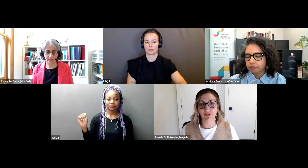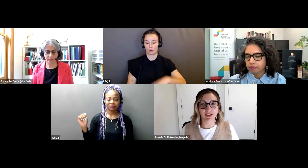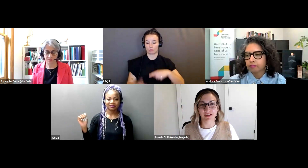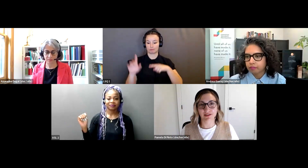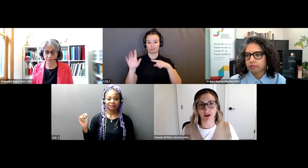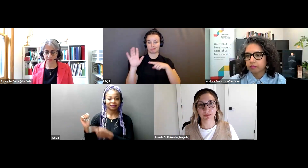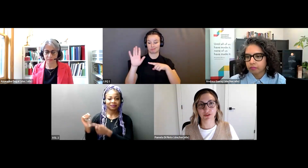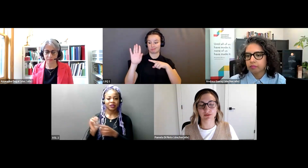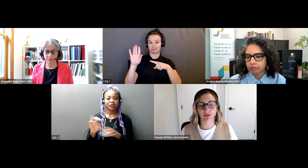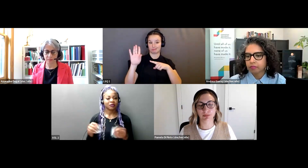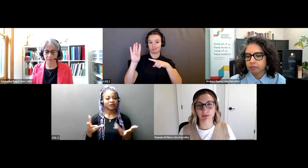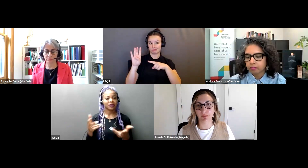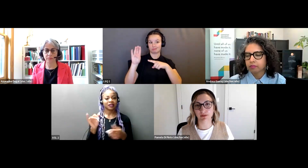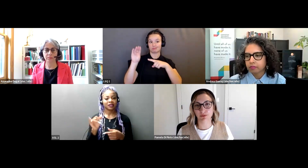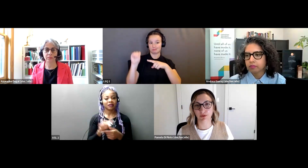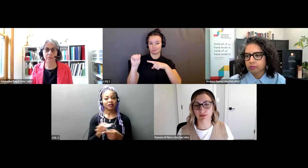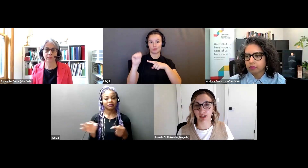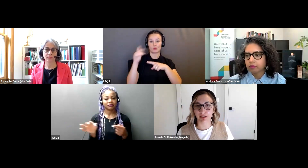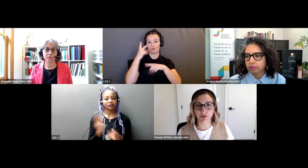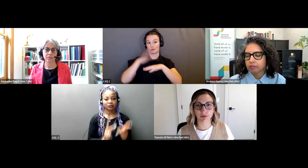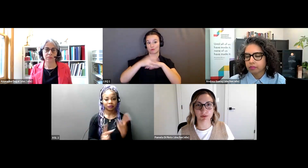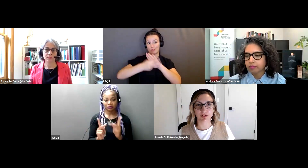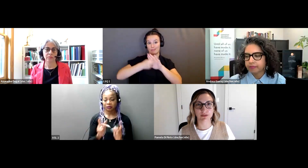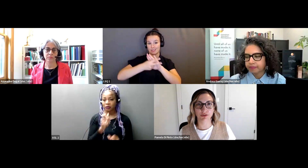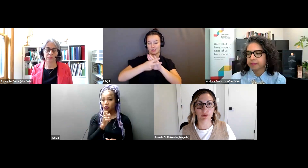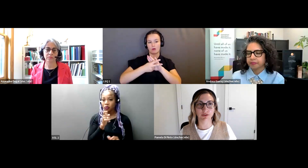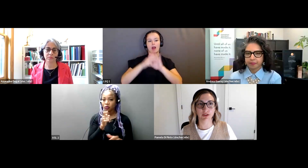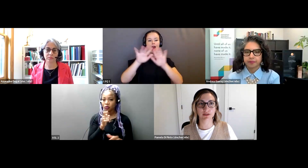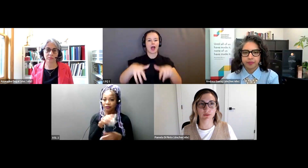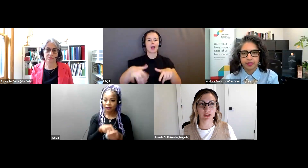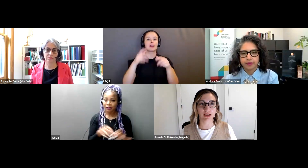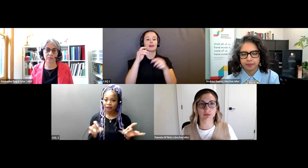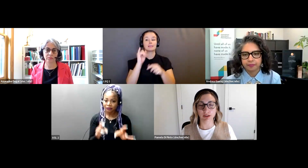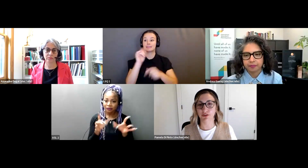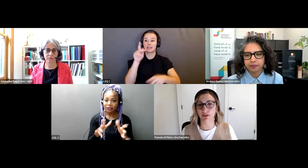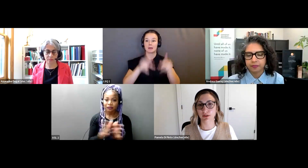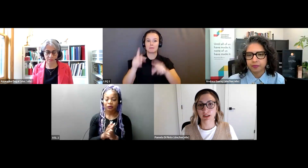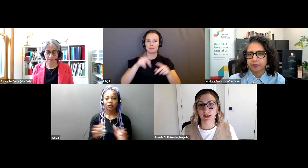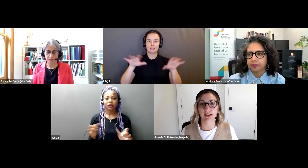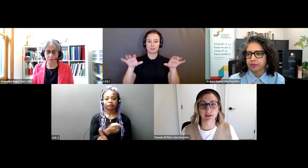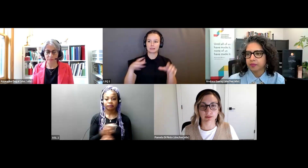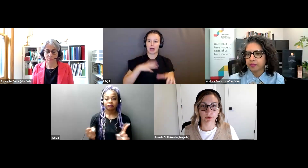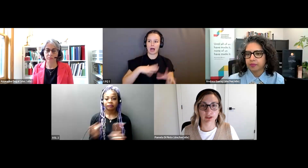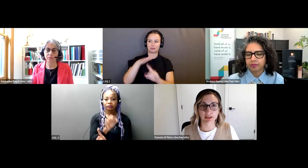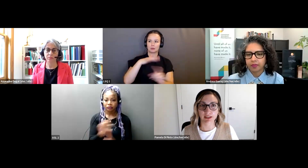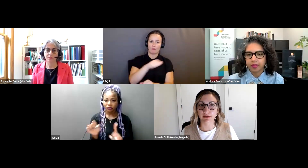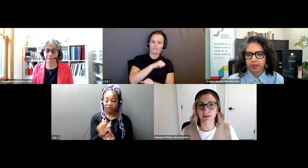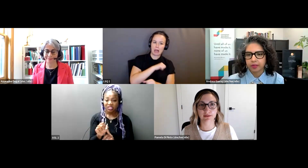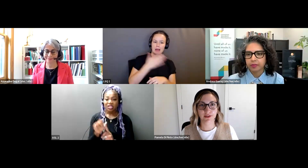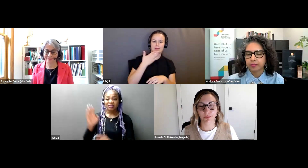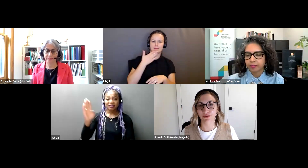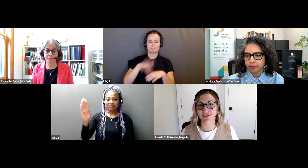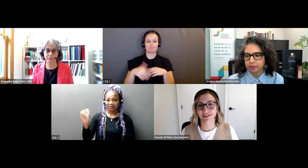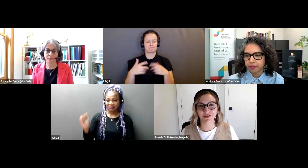really provides this option for people who are in violent or abusive situations so they can reach out and get the support they need.